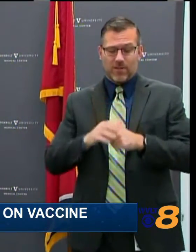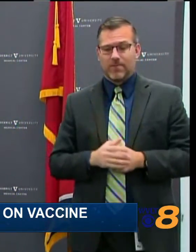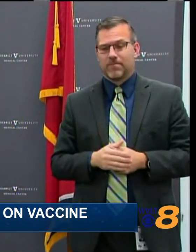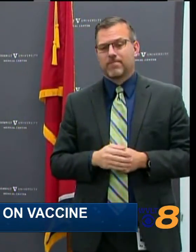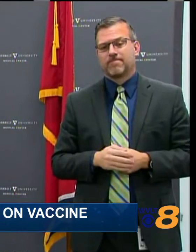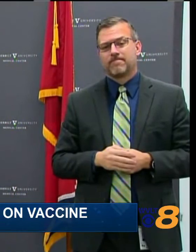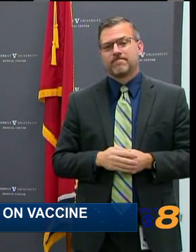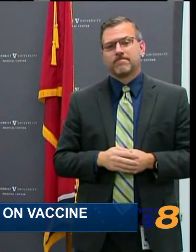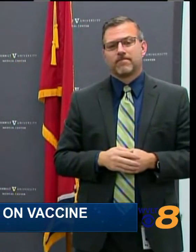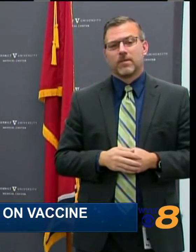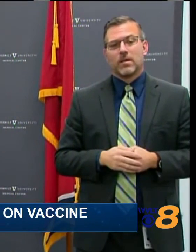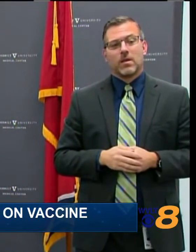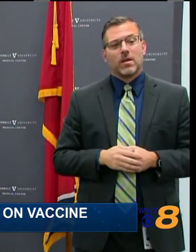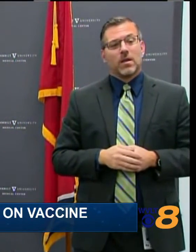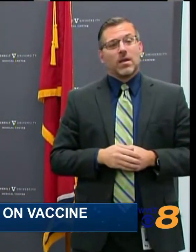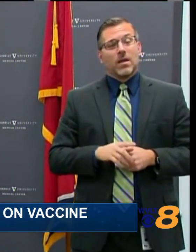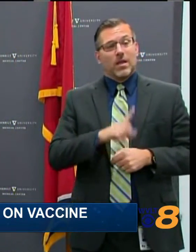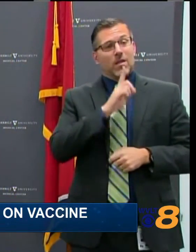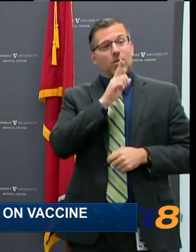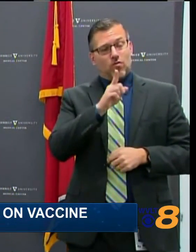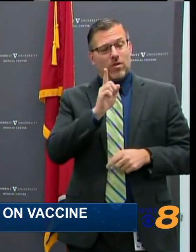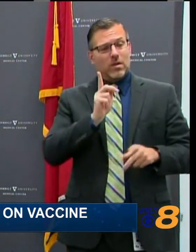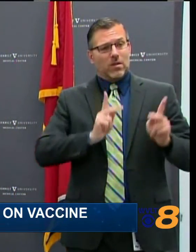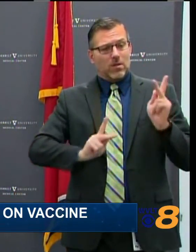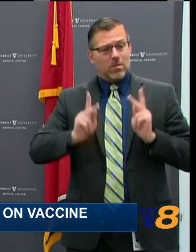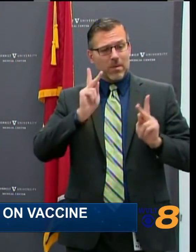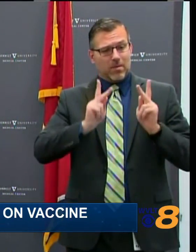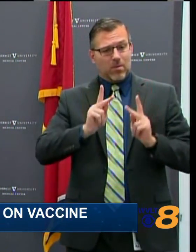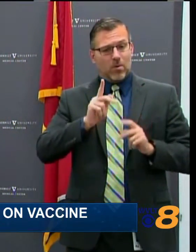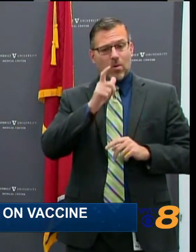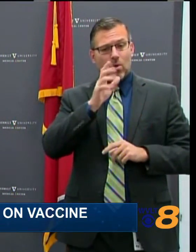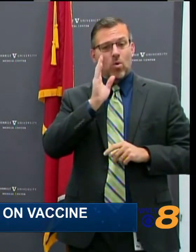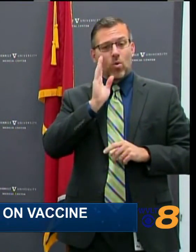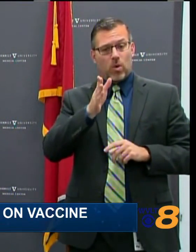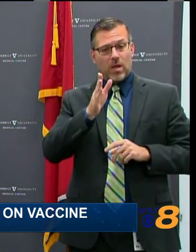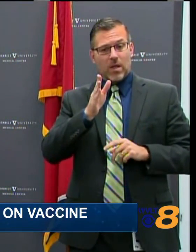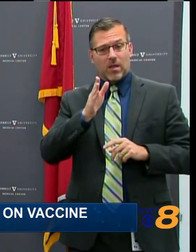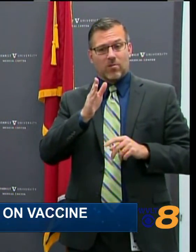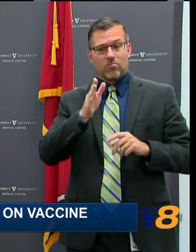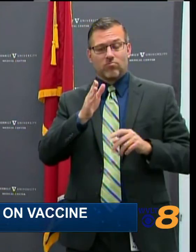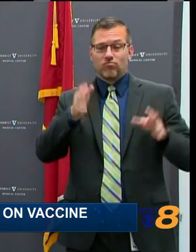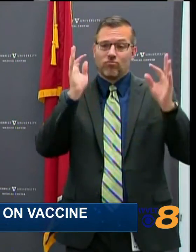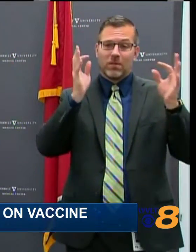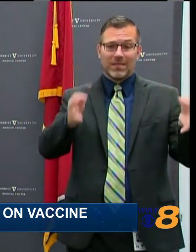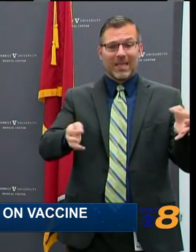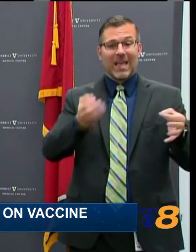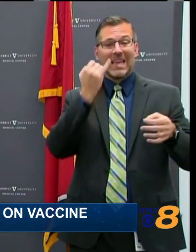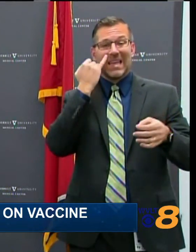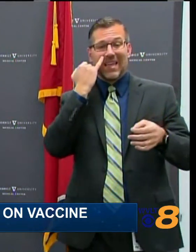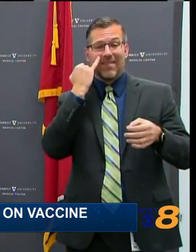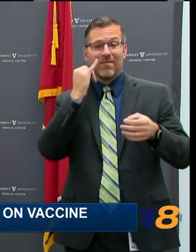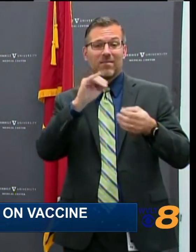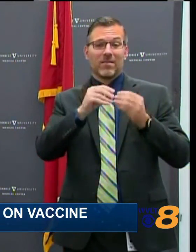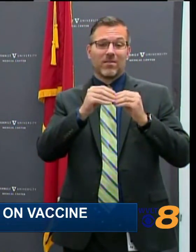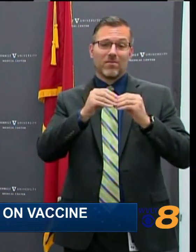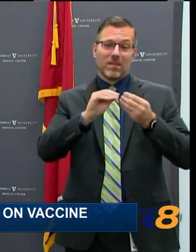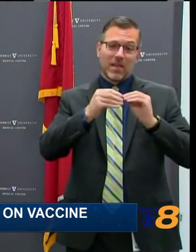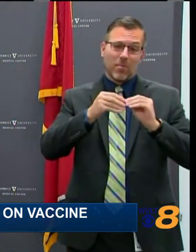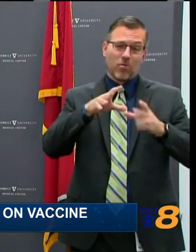at the end of the day, the real people who will make the decision about whether this virus is slowed in their community